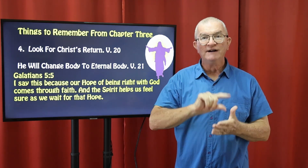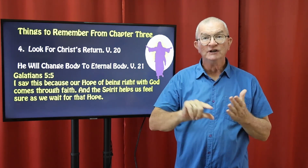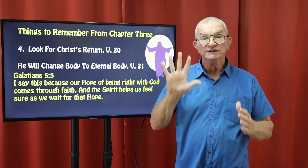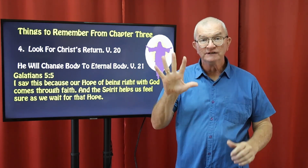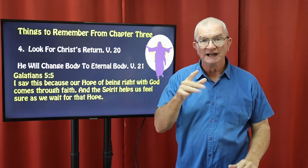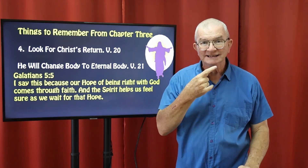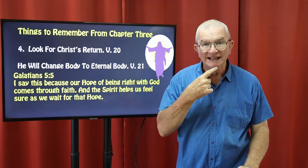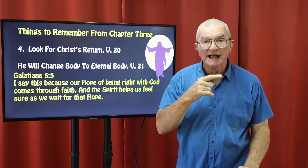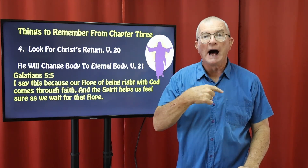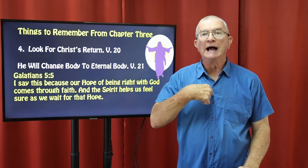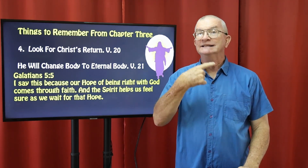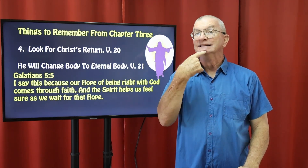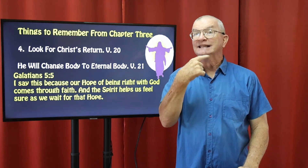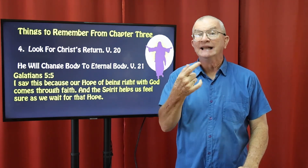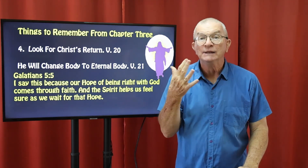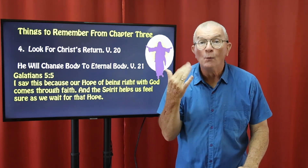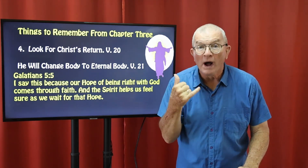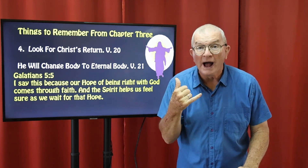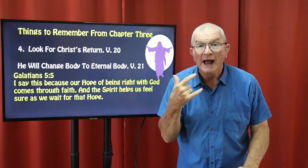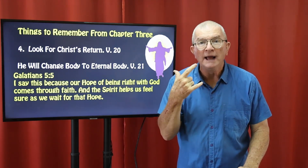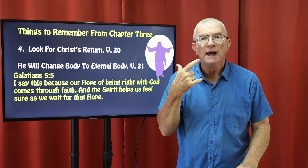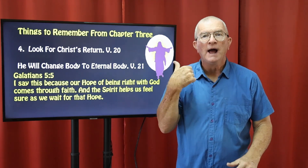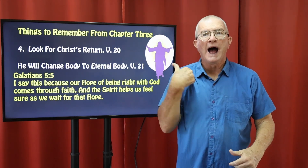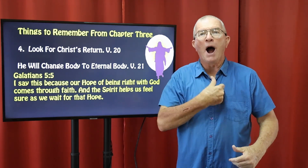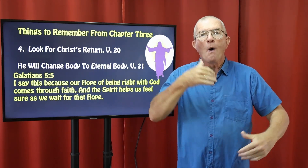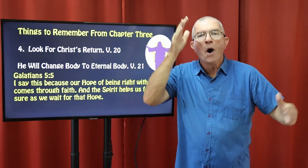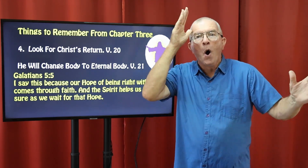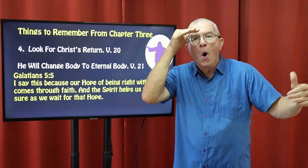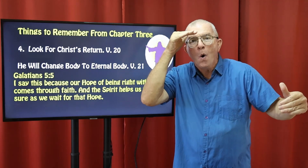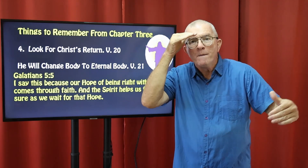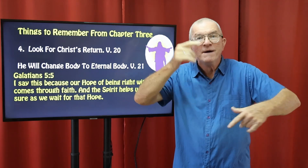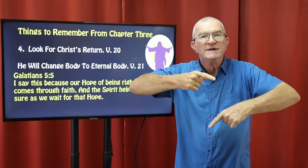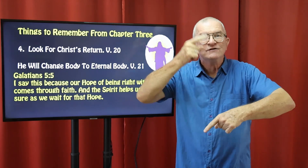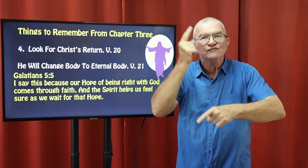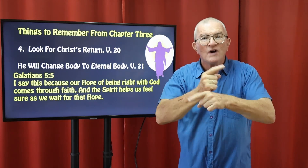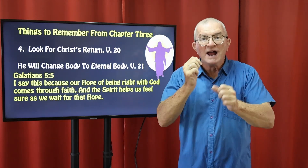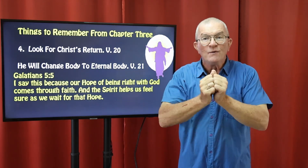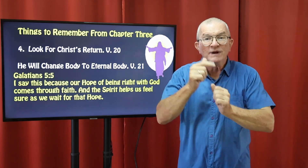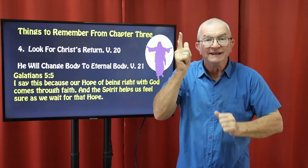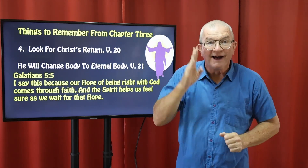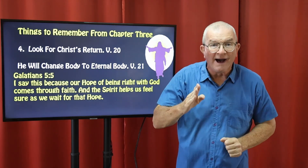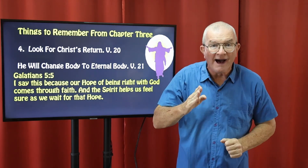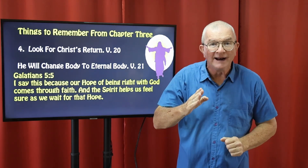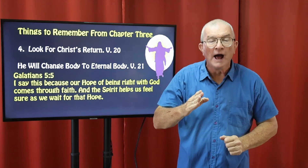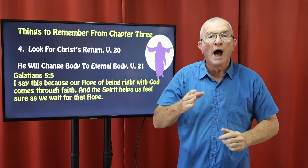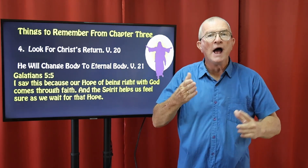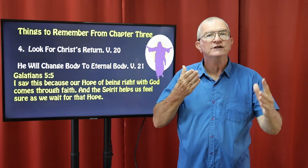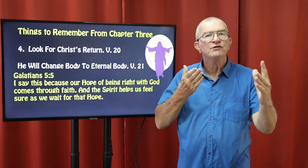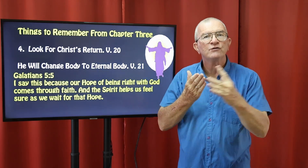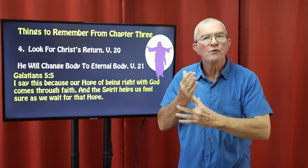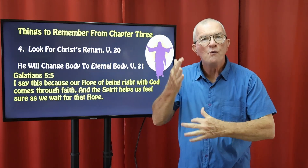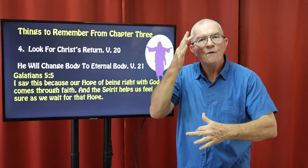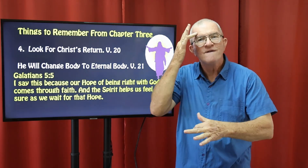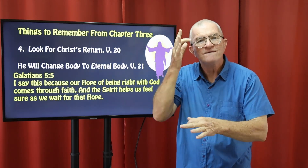Galatians chapter 5 and verse 5 says, I say this because our hope of being right with